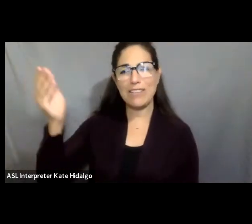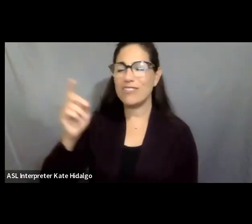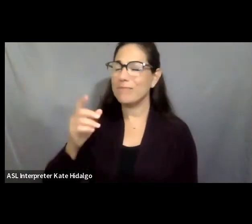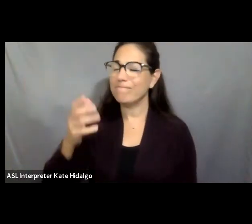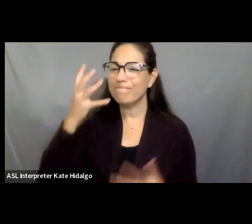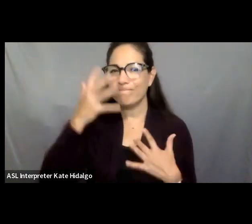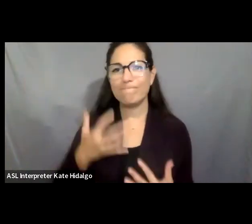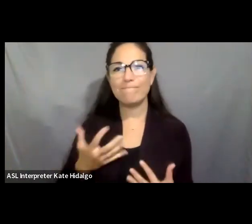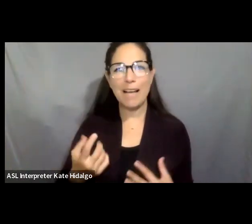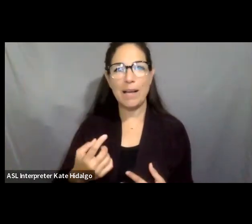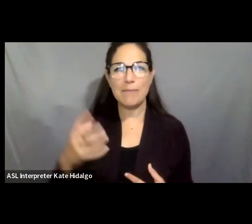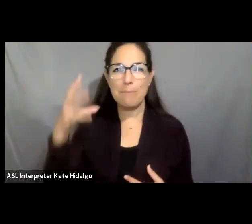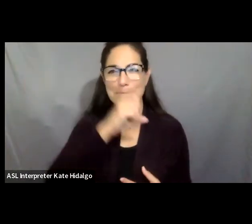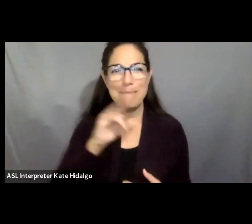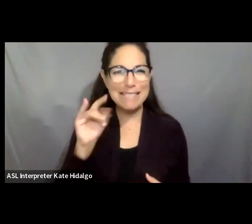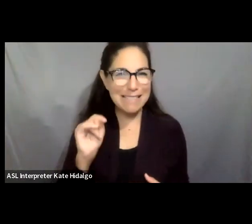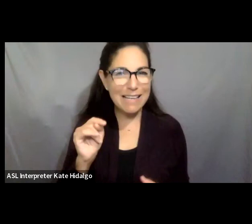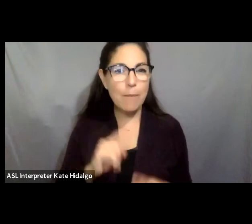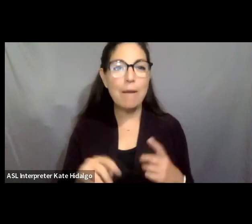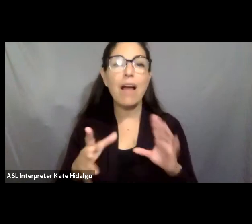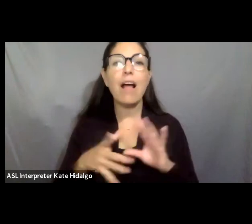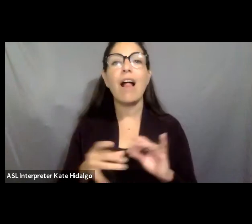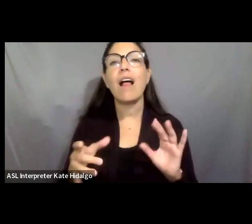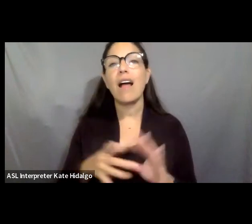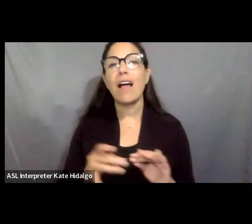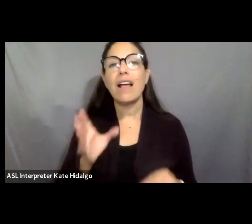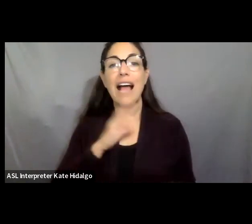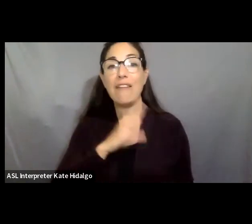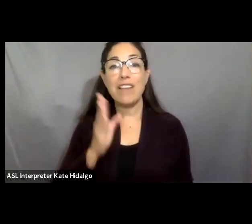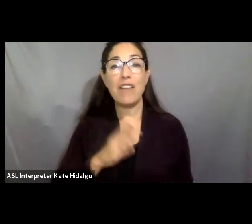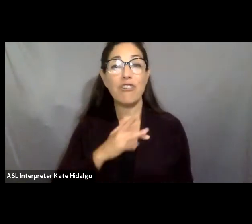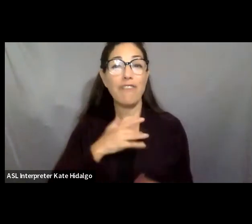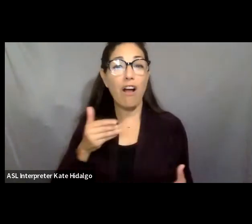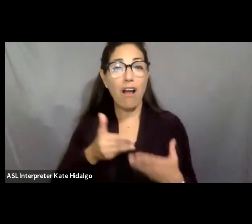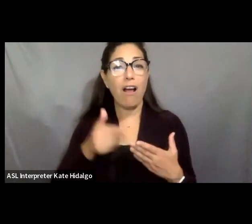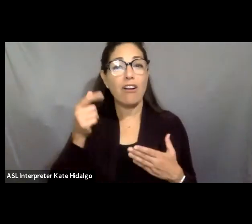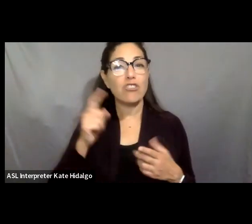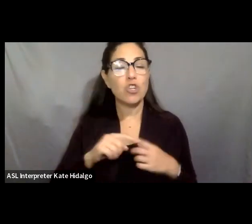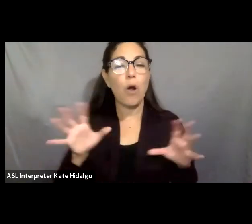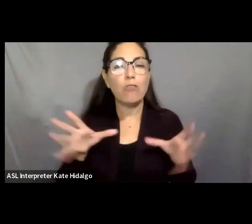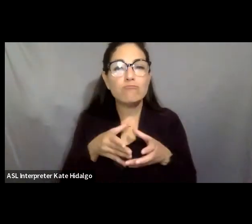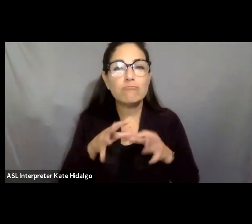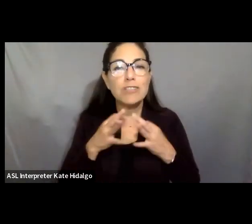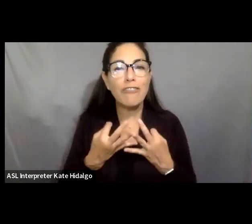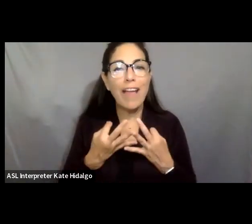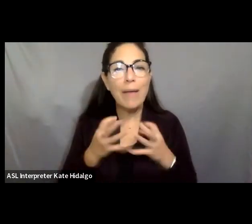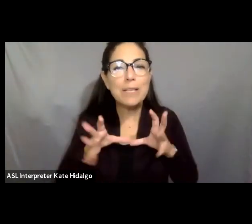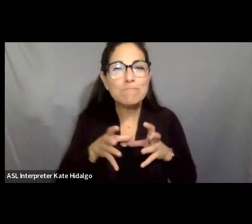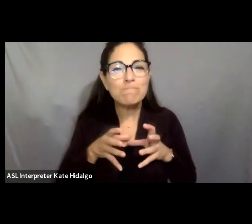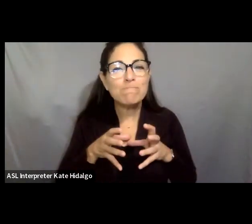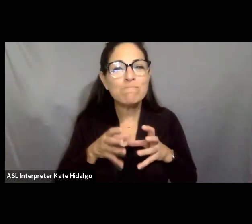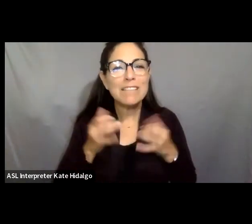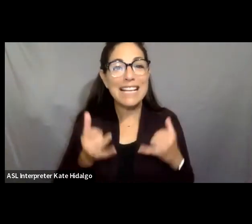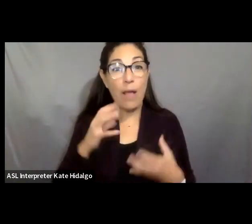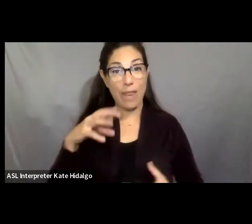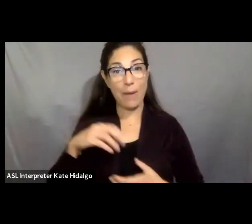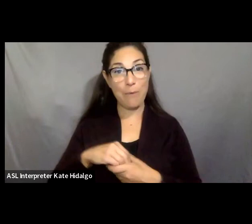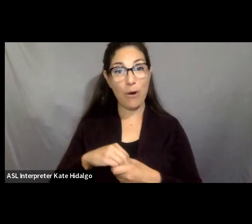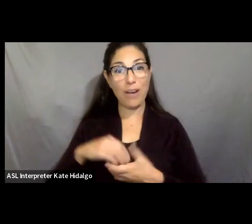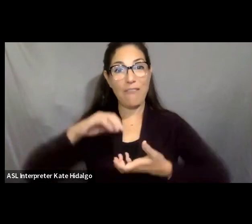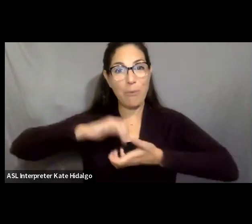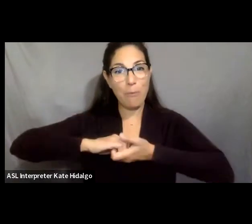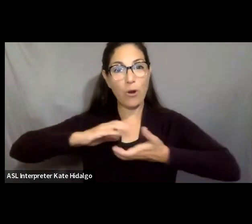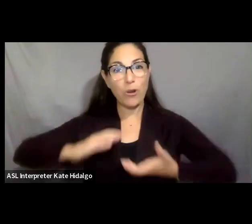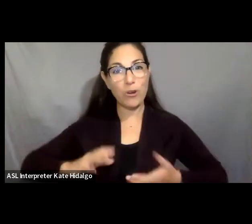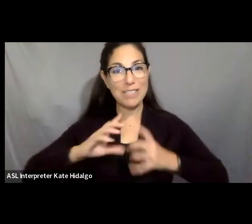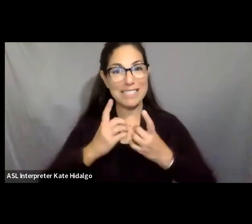it. But here's what I will say. I have never felt closer to our SMUHSD family now that I'm part of the partner